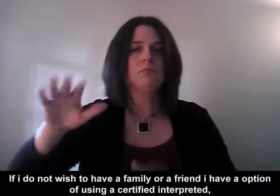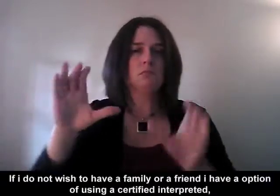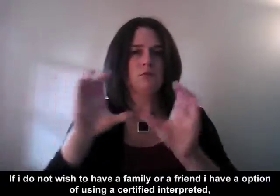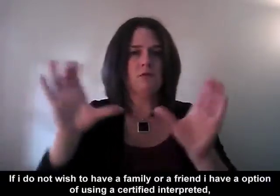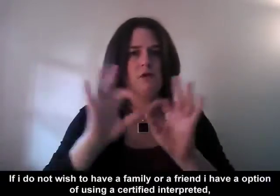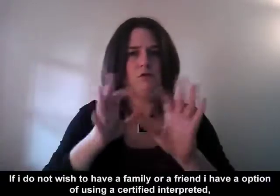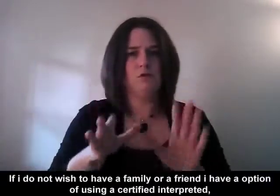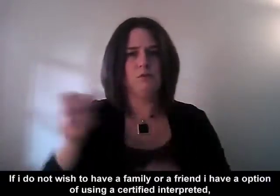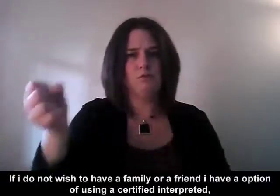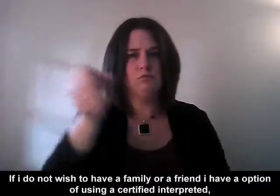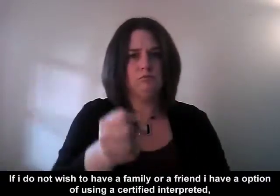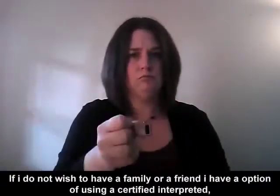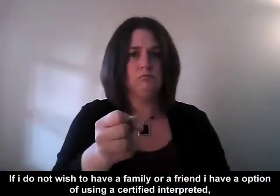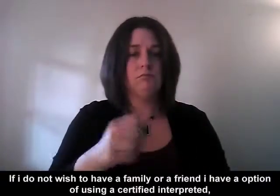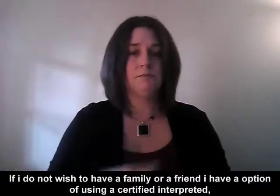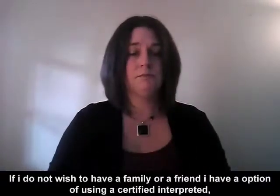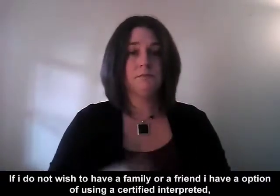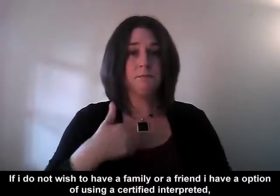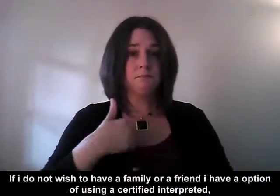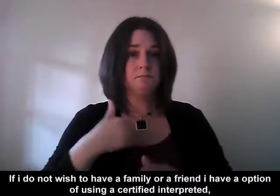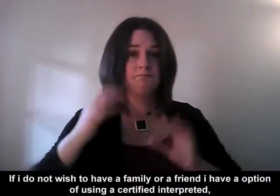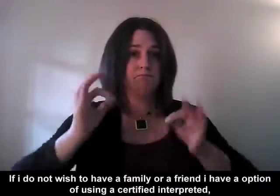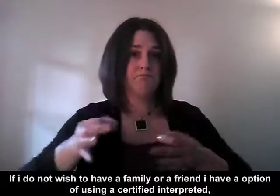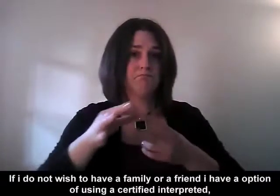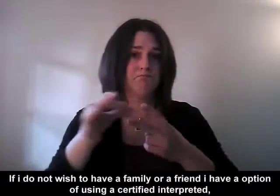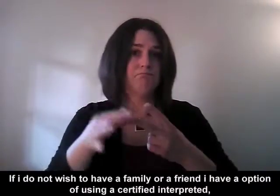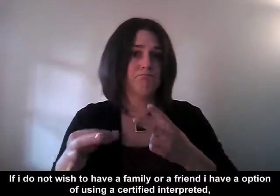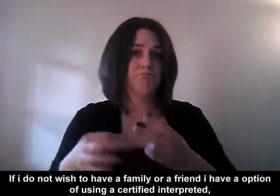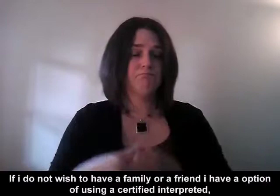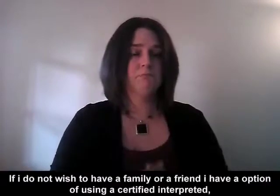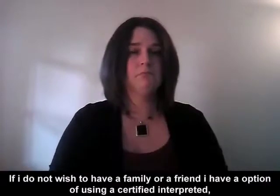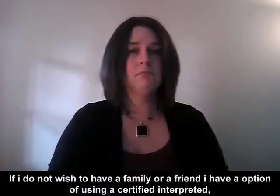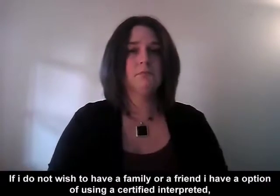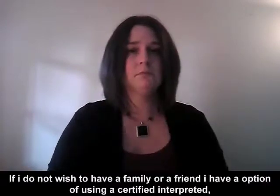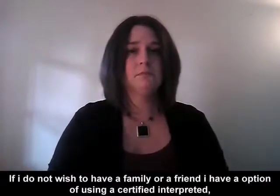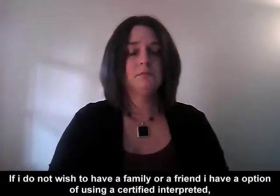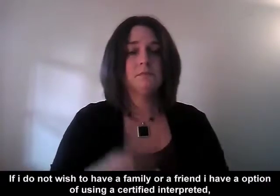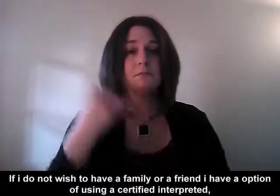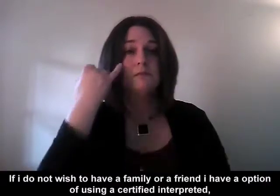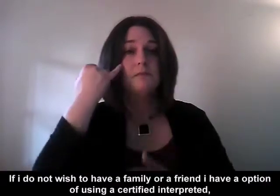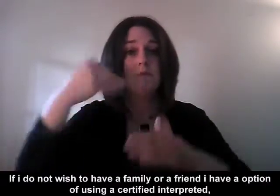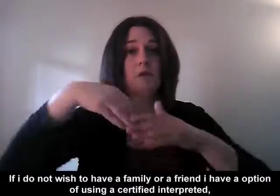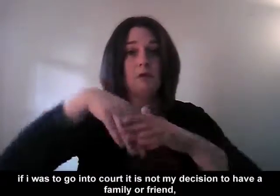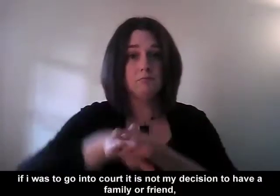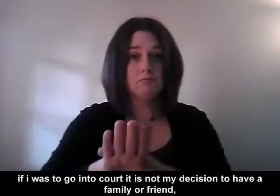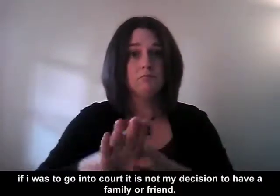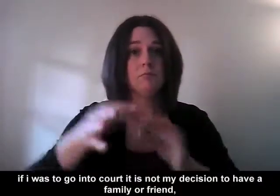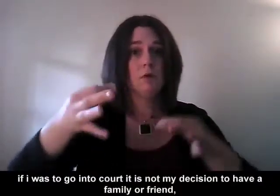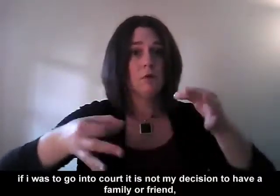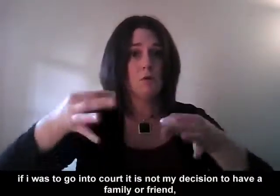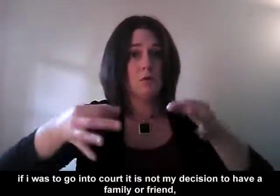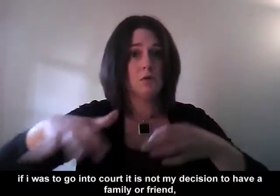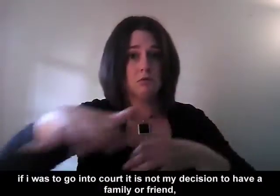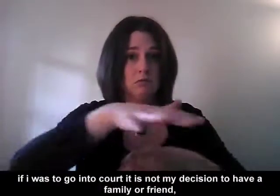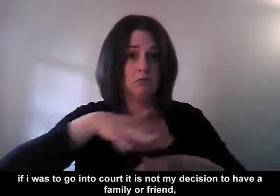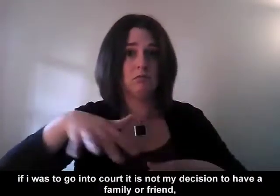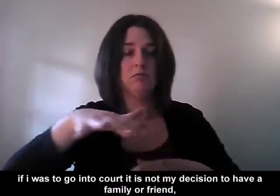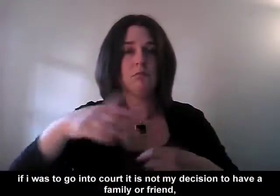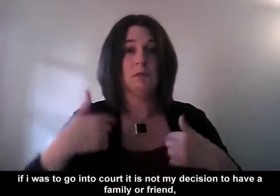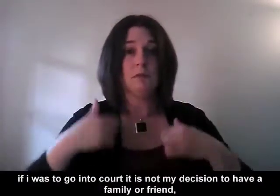not wish to have a family or a friend, I do have an option of using a certified interpreter. If I was to go into court,